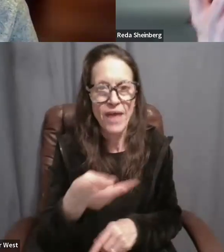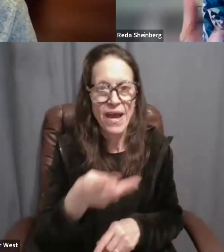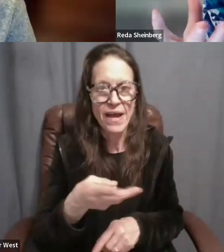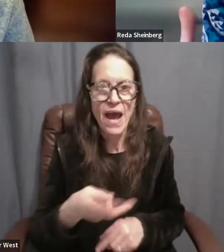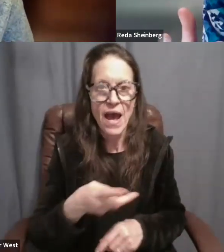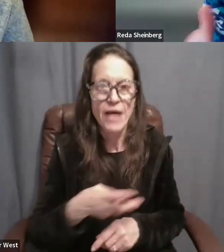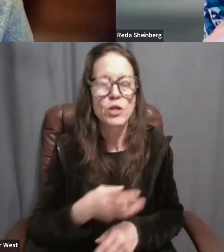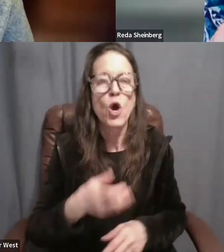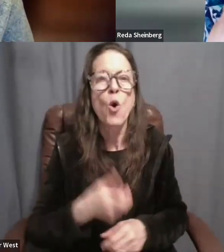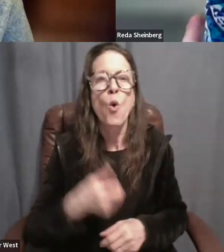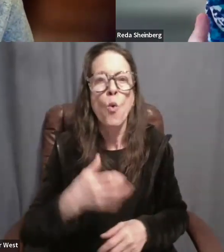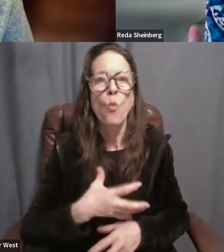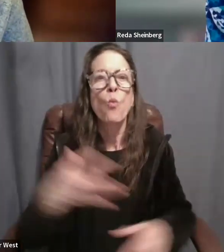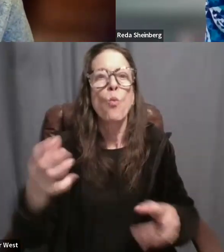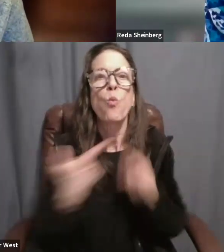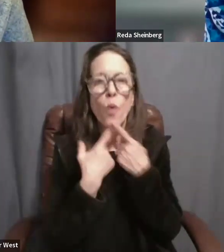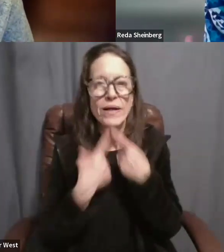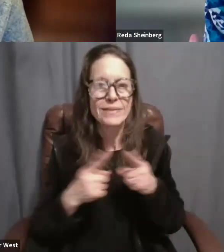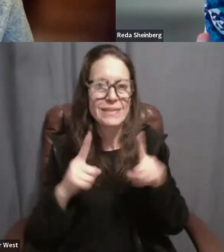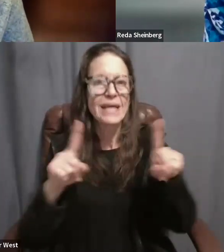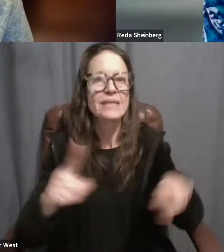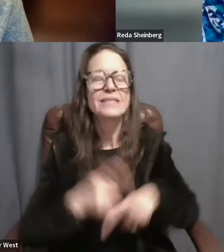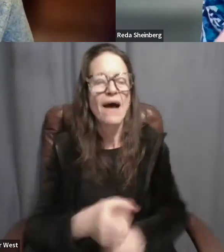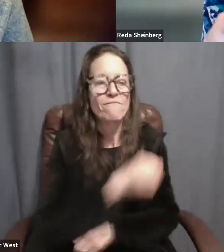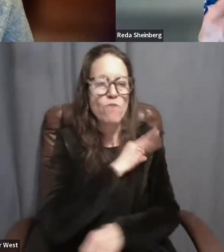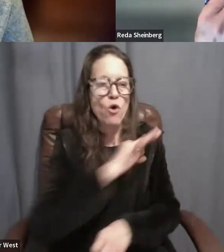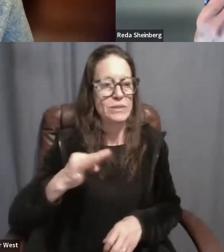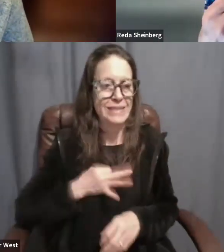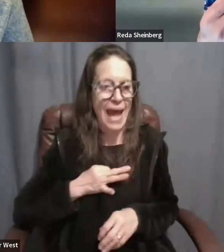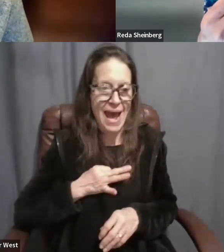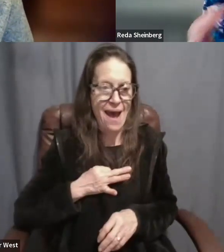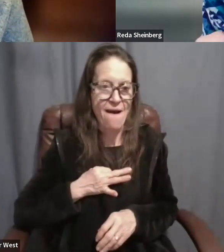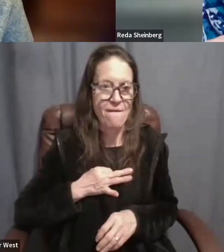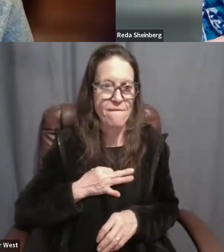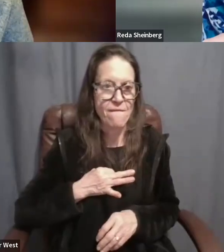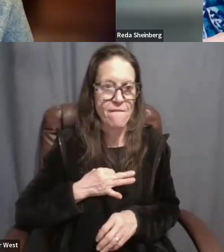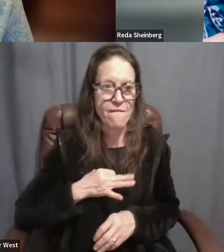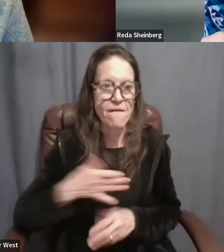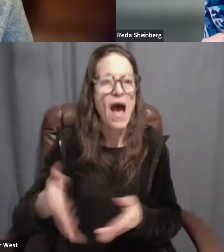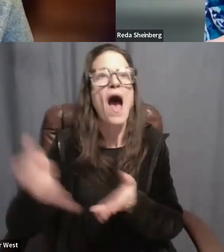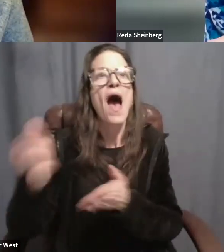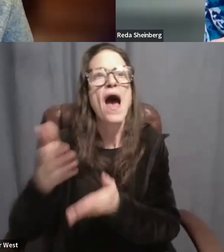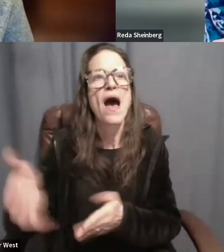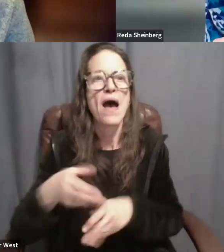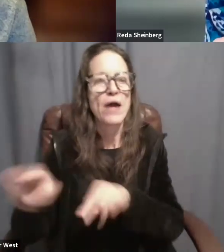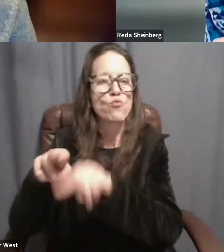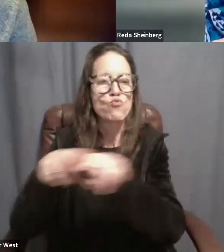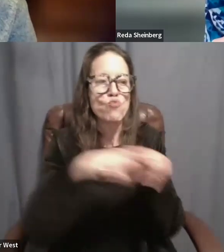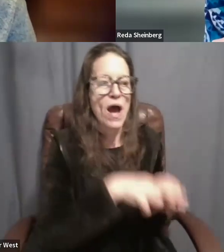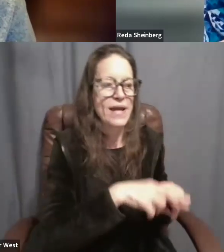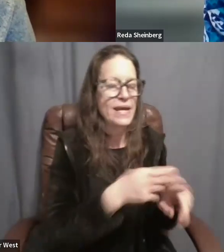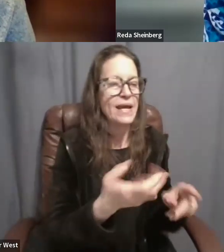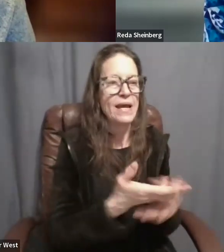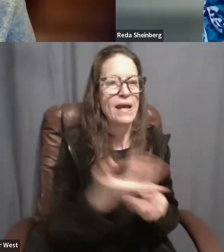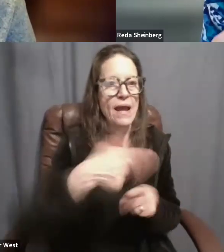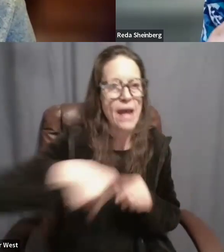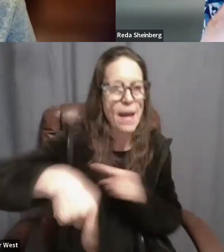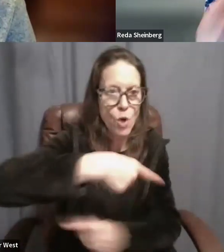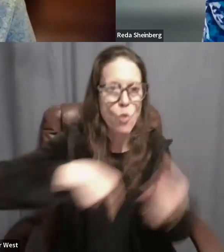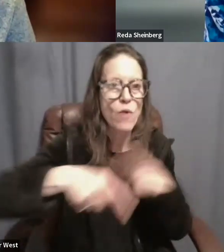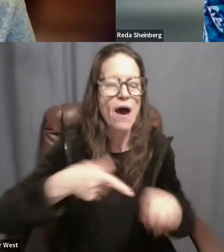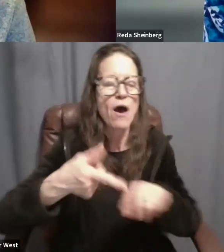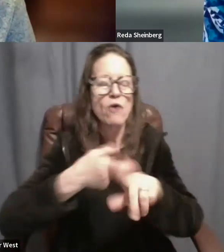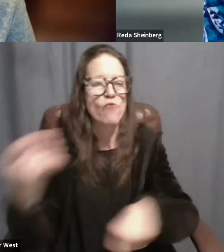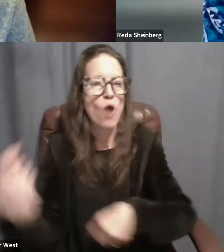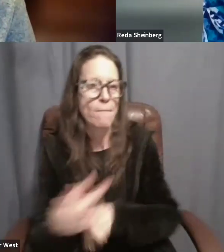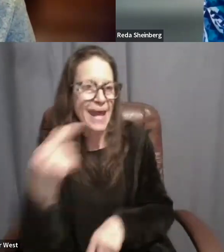services, getting people to come to Gaithersburg. And they weren't paying, I think at the time, they were paying $10 an hour. And